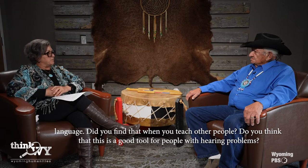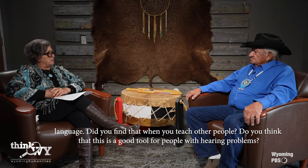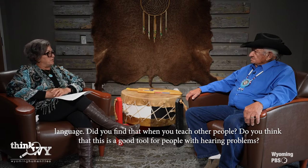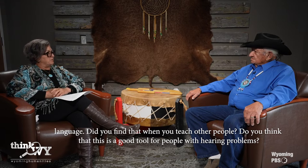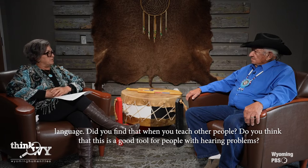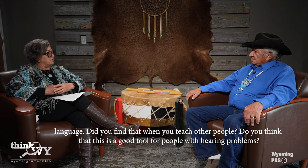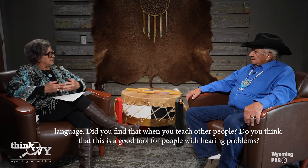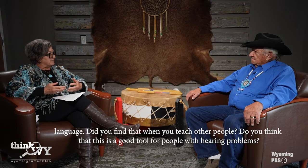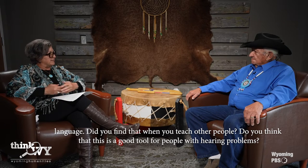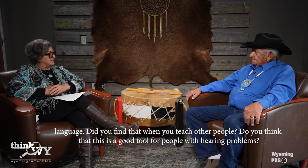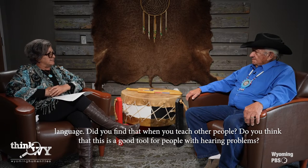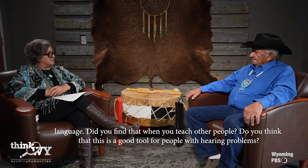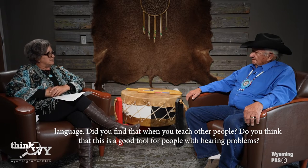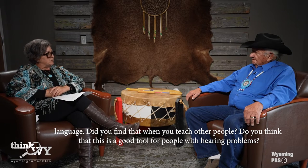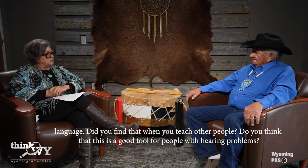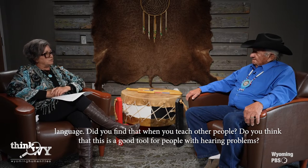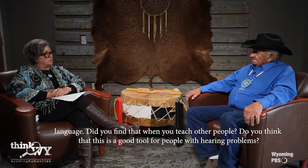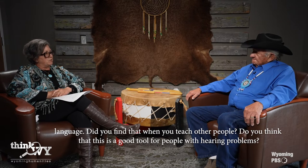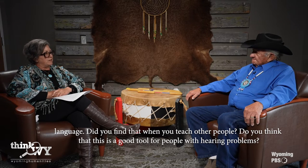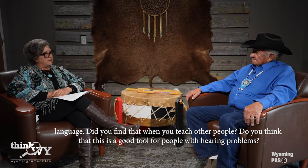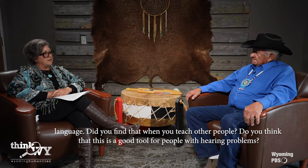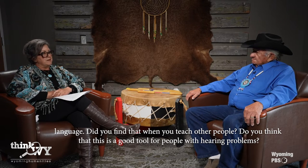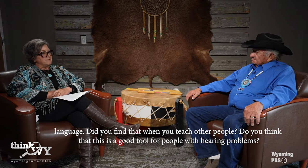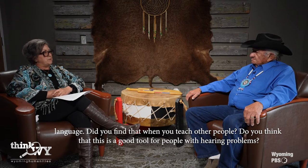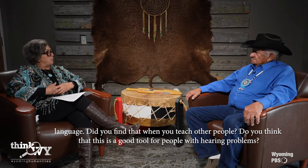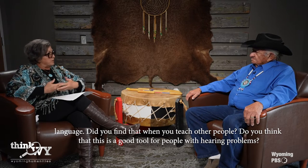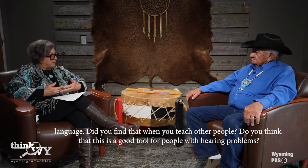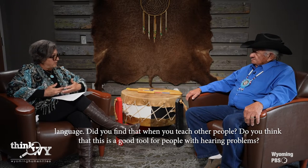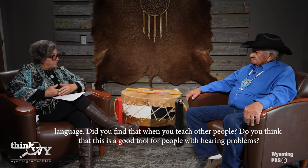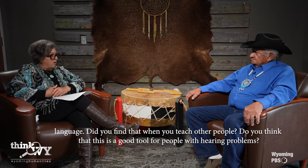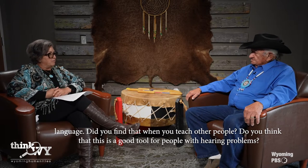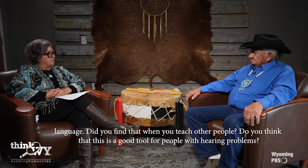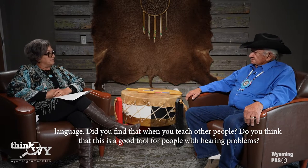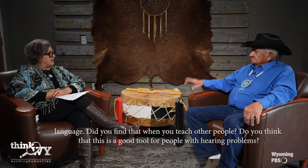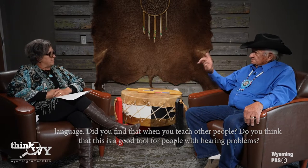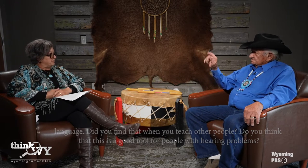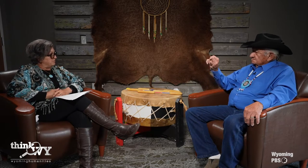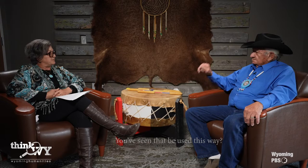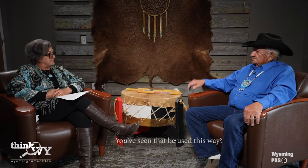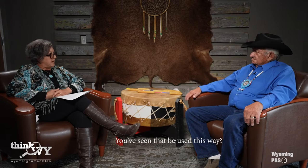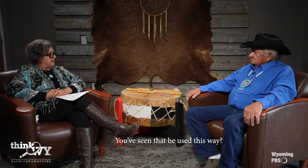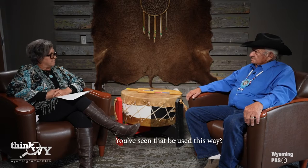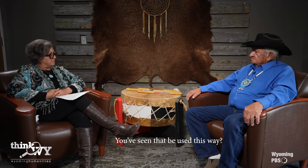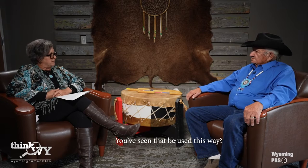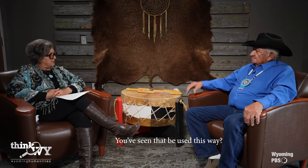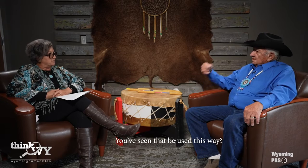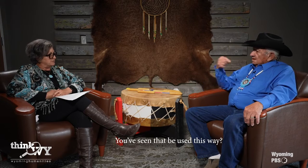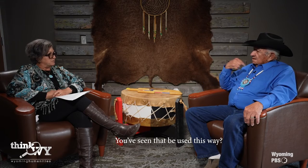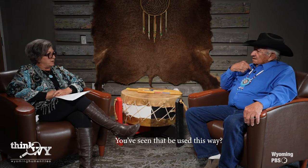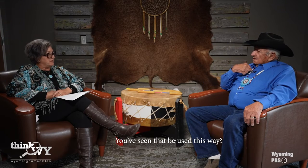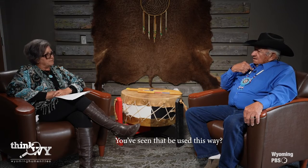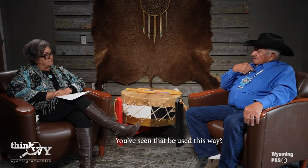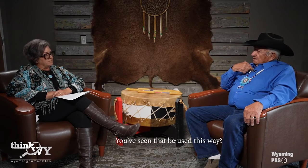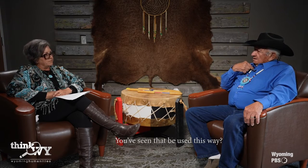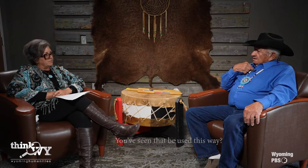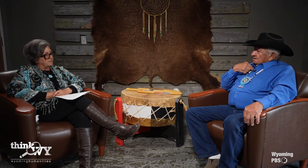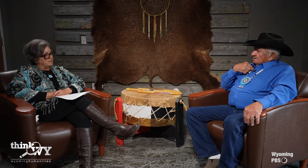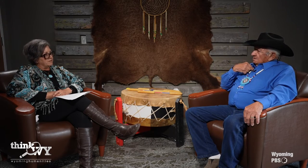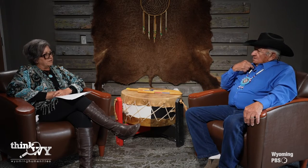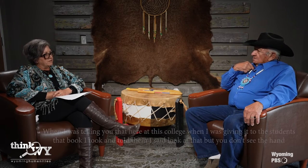people? Do you think that this is a good tool that people with hearing problems, I mean, you've seen that be used this way? When